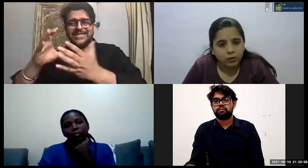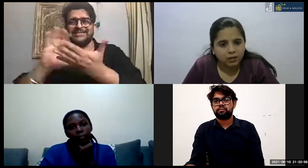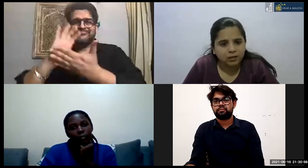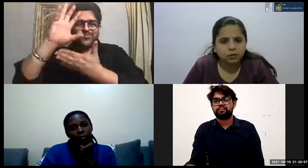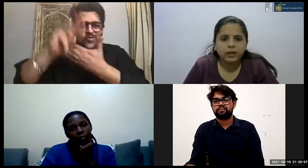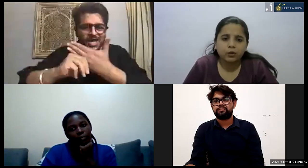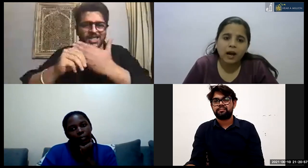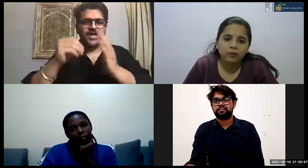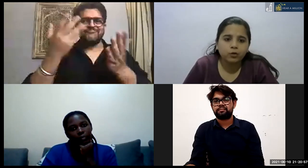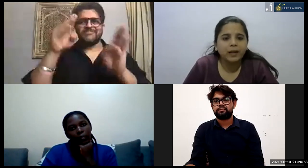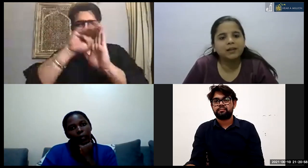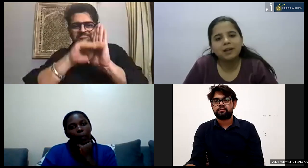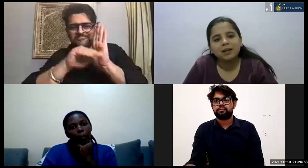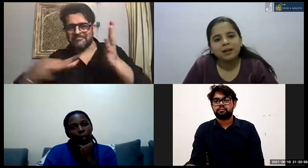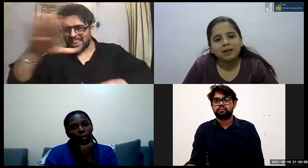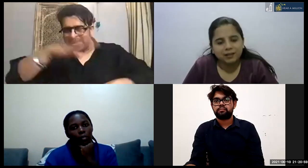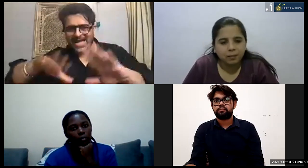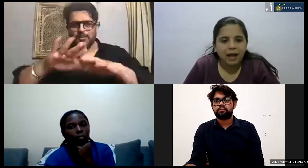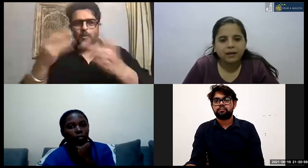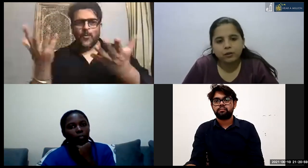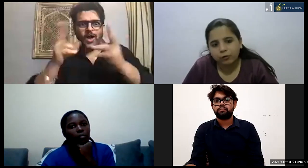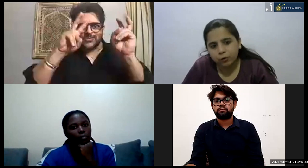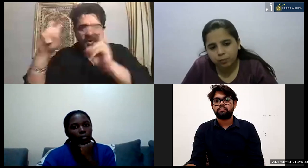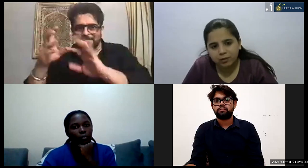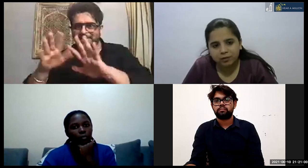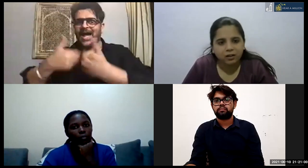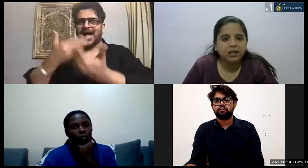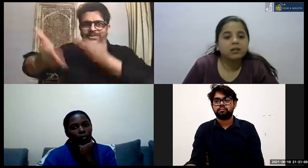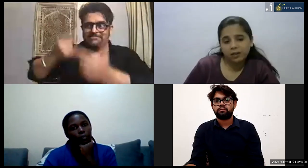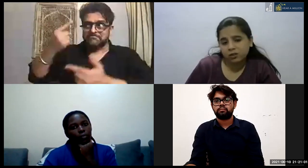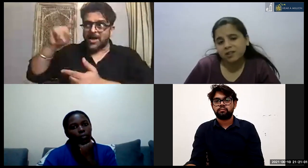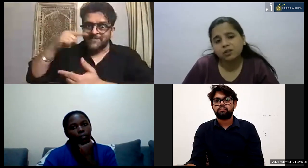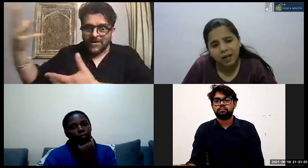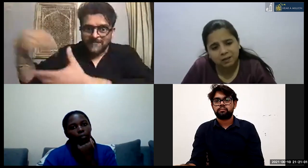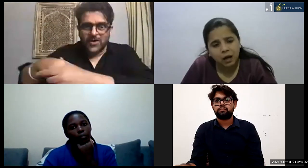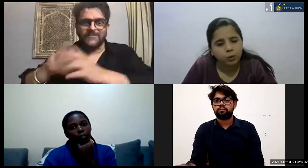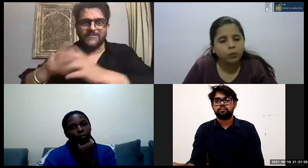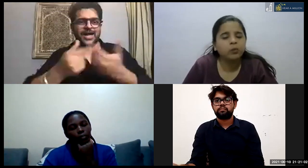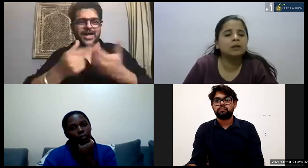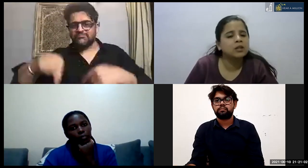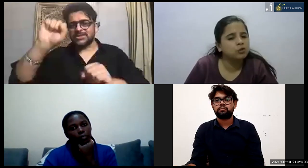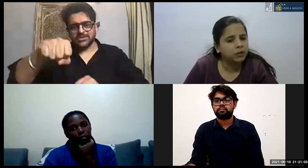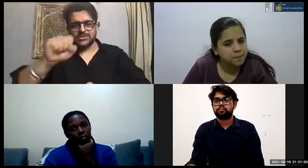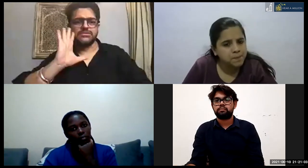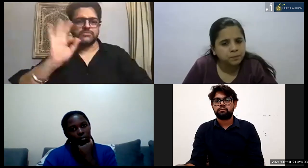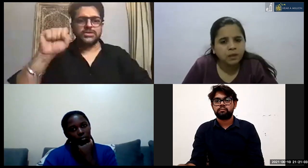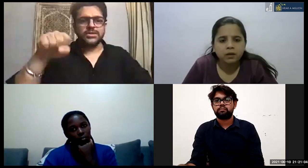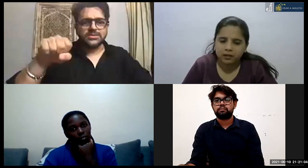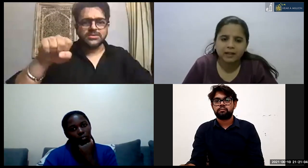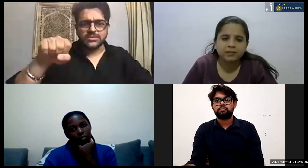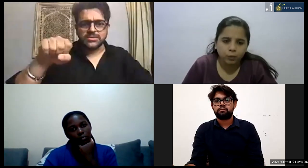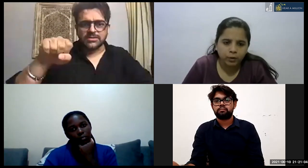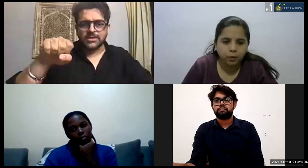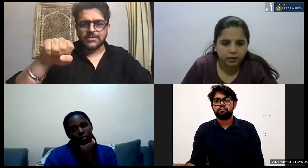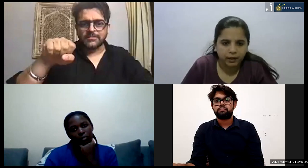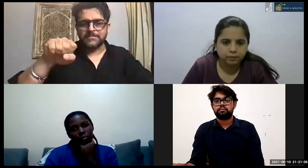than 5 years. So yeah, you have to make the lesson plan and you have to strategize the things how you will teach to them. Yeah,